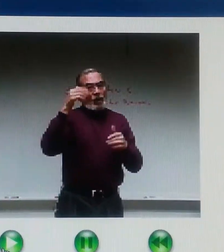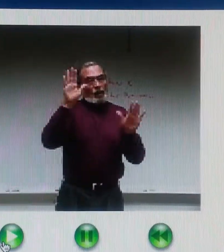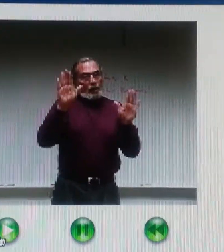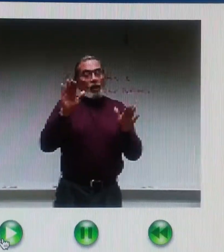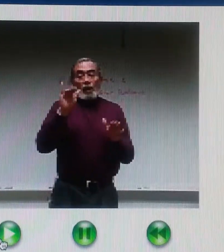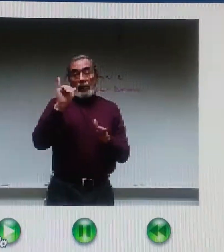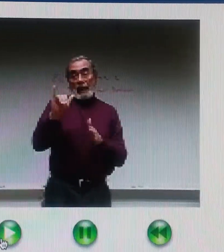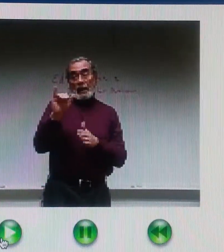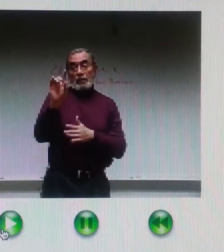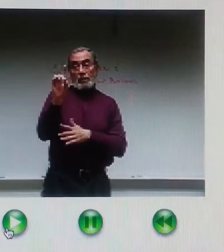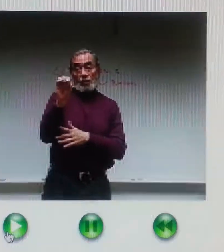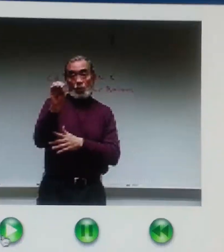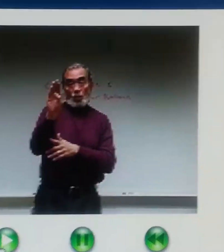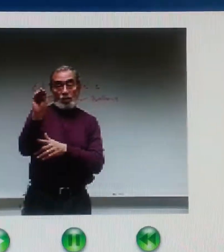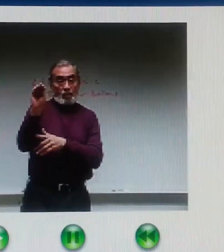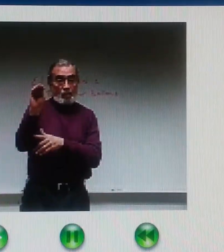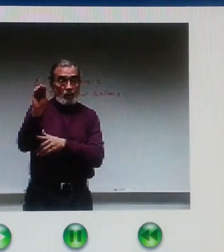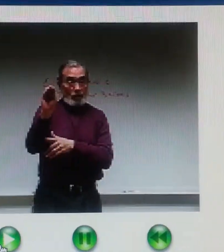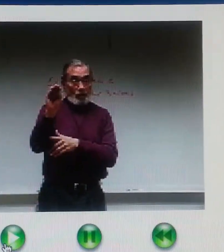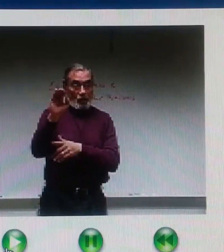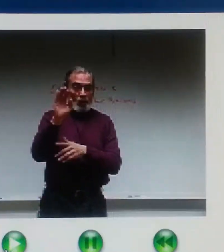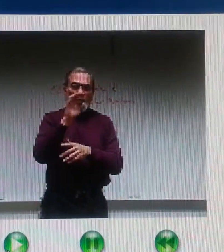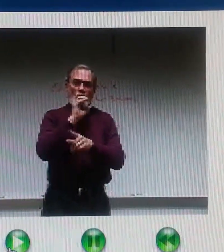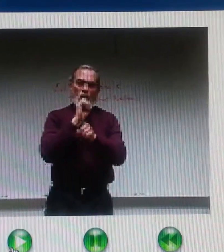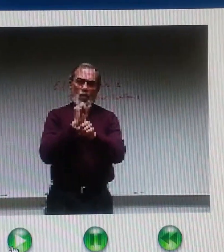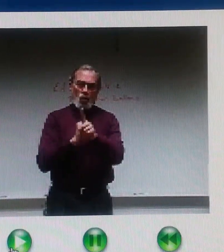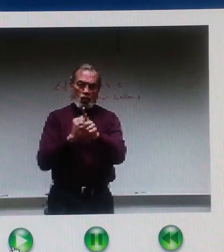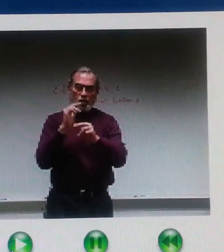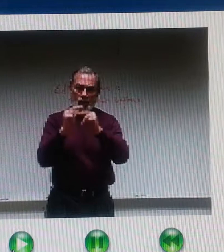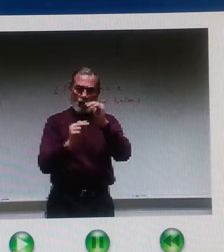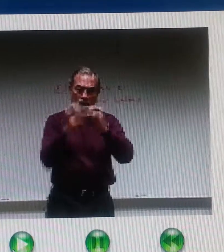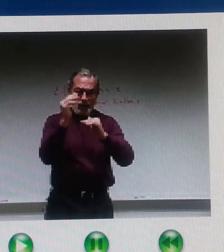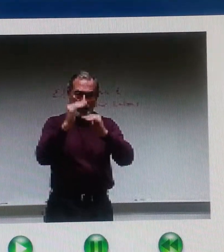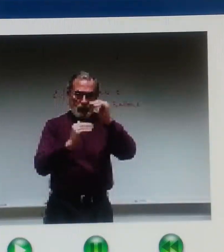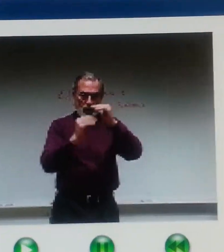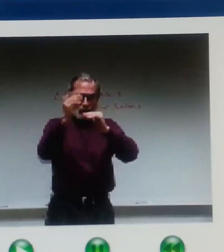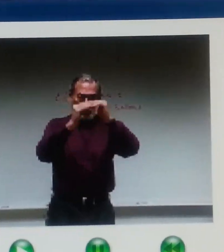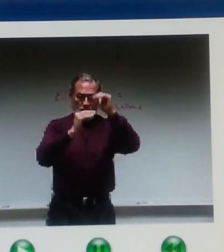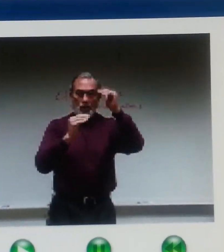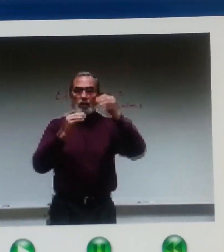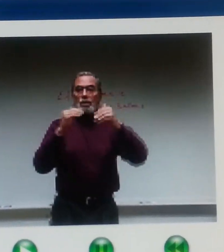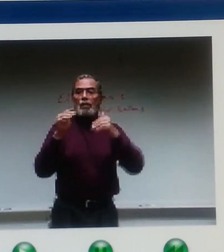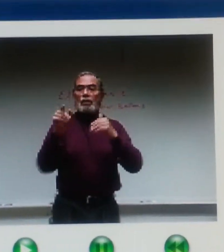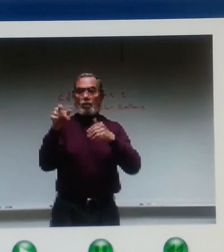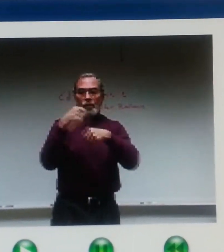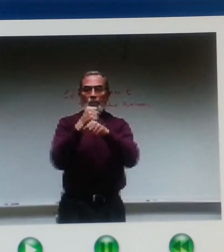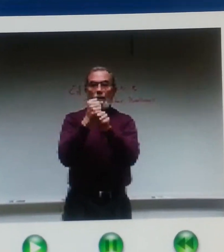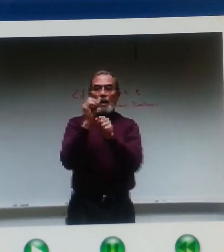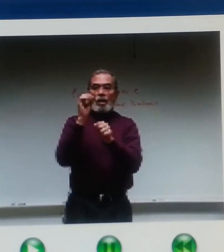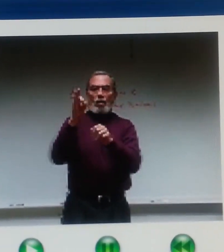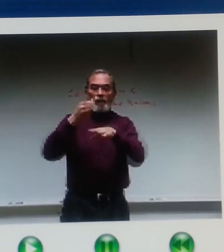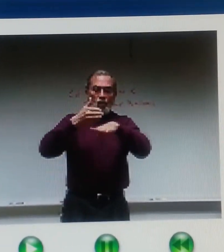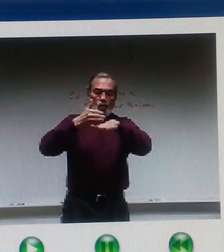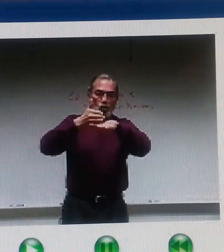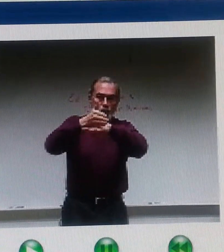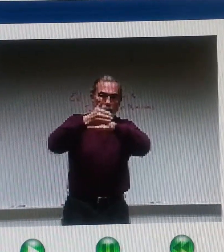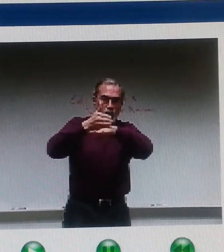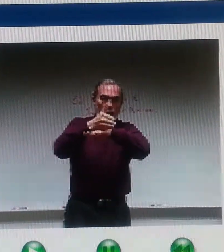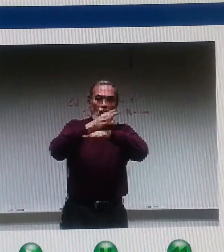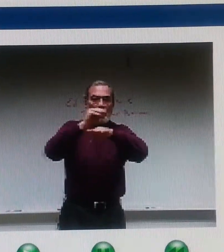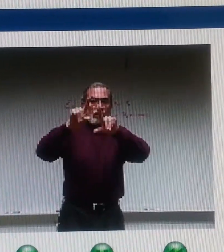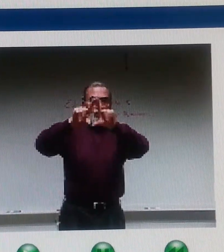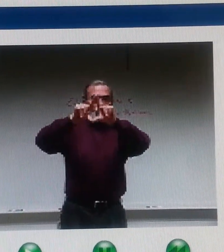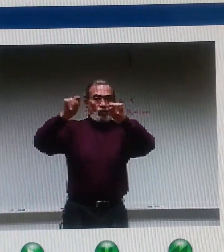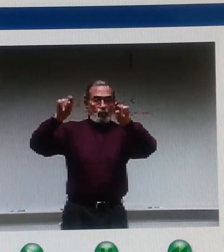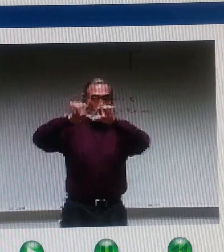know, in our room there's lots of lights everywhere. And this was actually a dorm room. It was in a really old building.